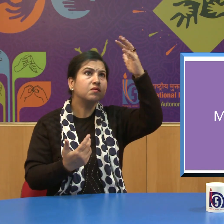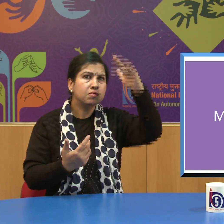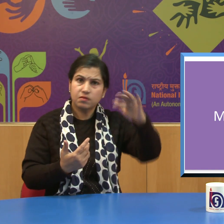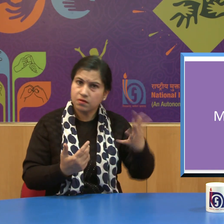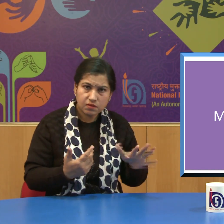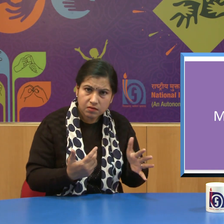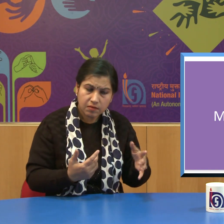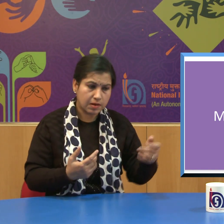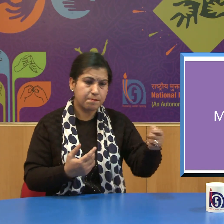but